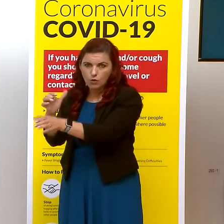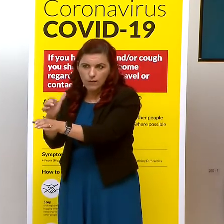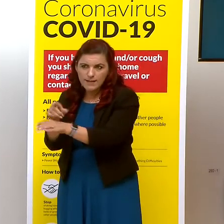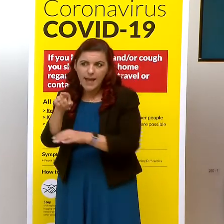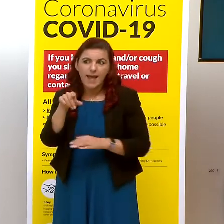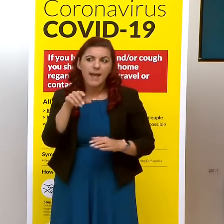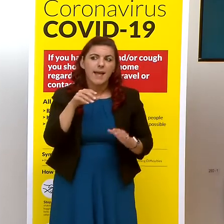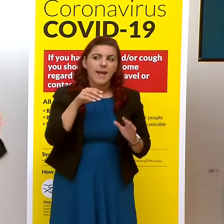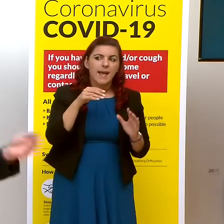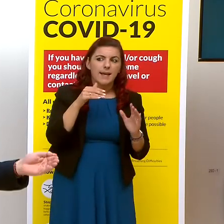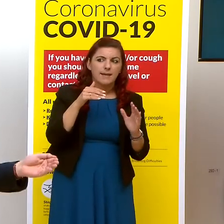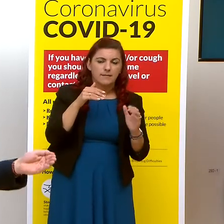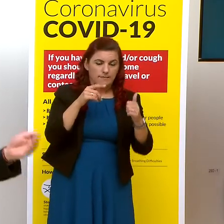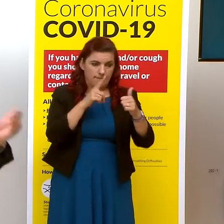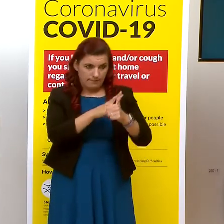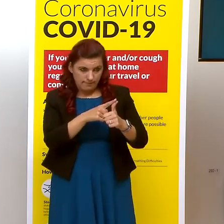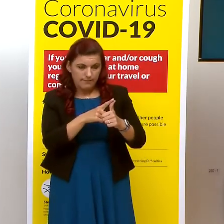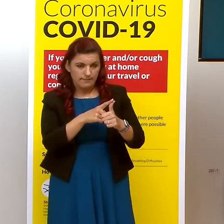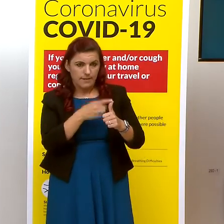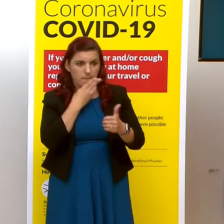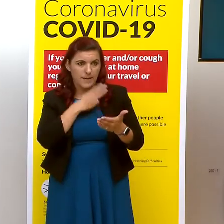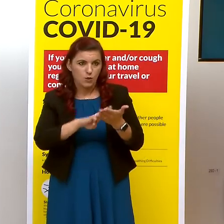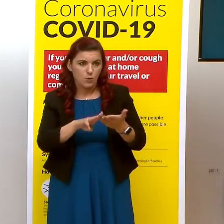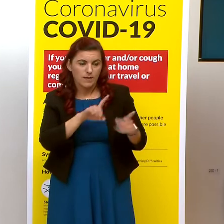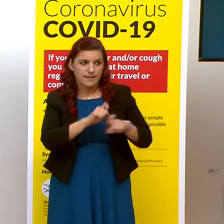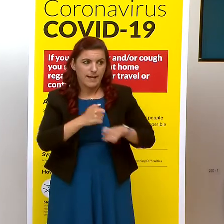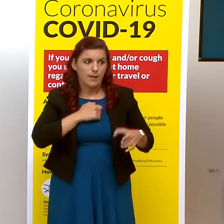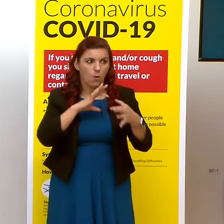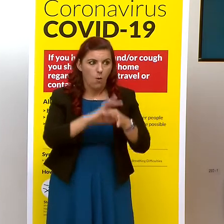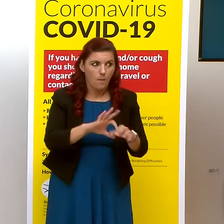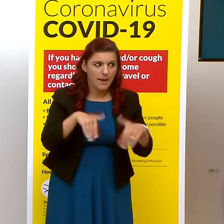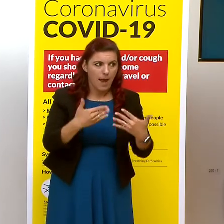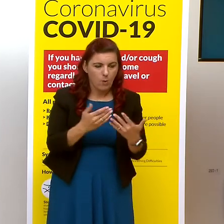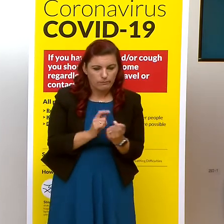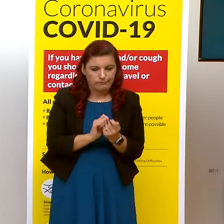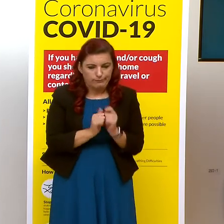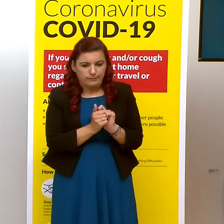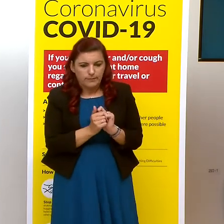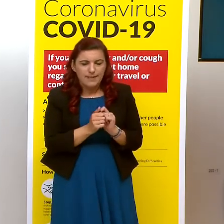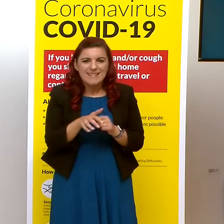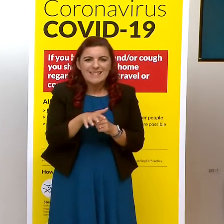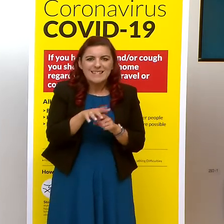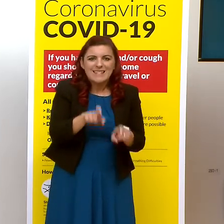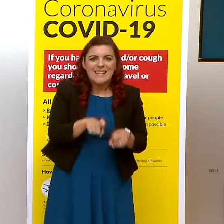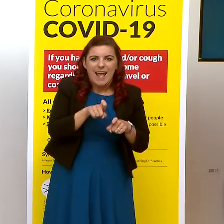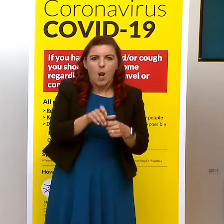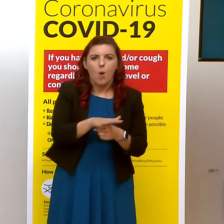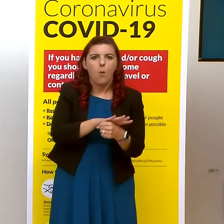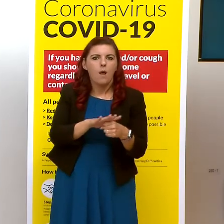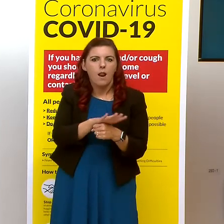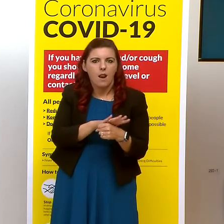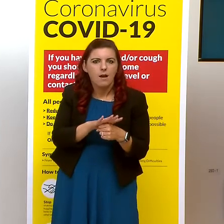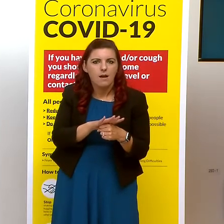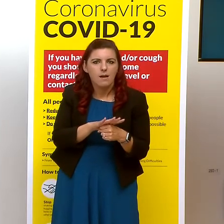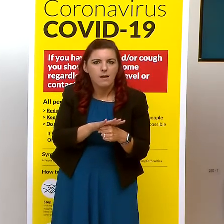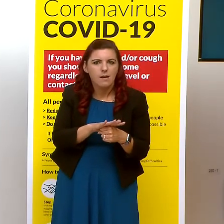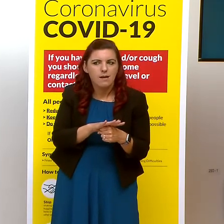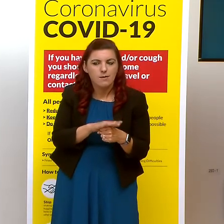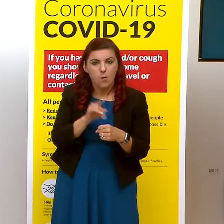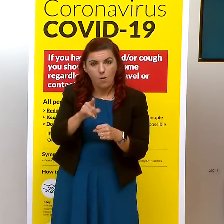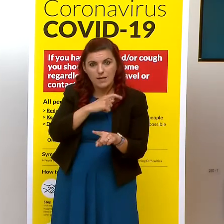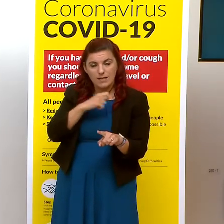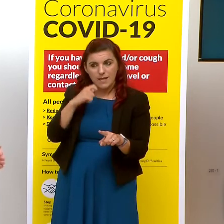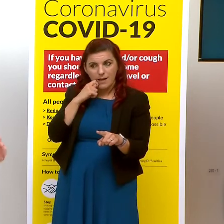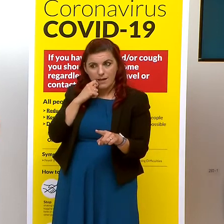Well, the message was stay at home, and now it's going to be stay local. And what we can say is it's not over.